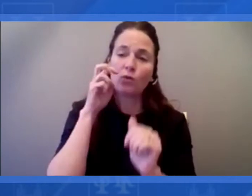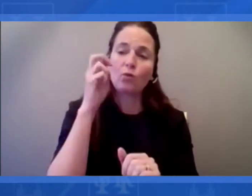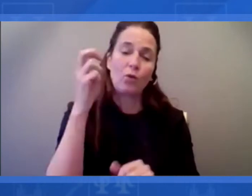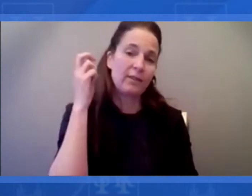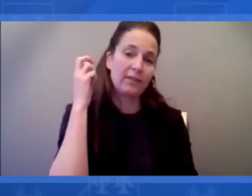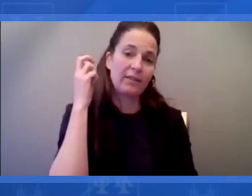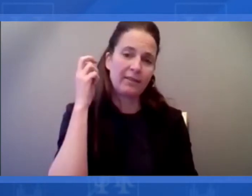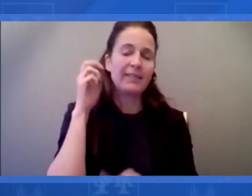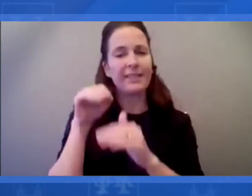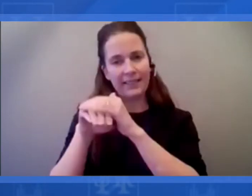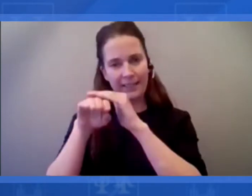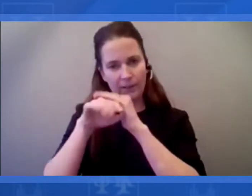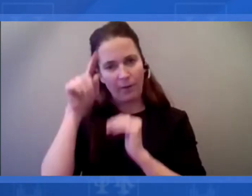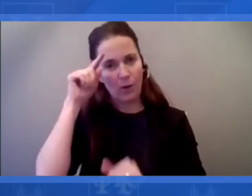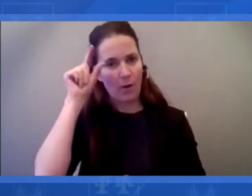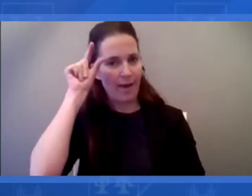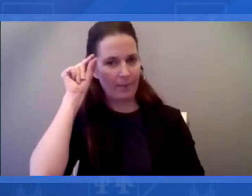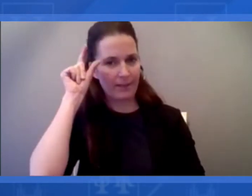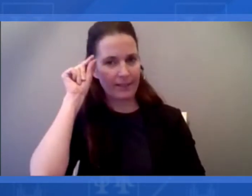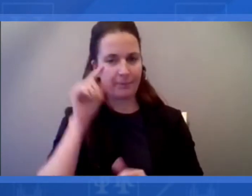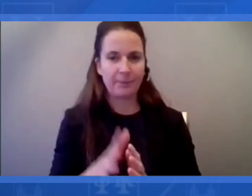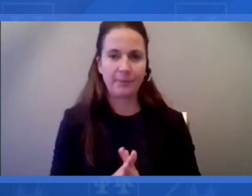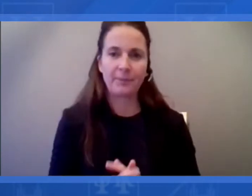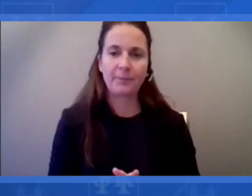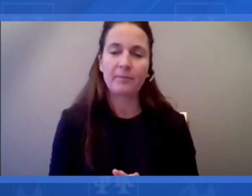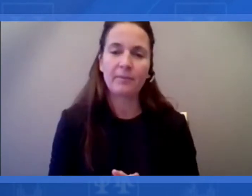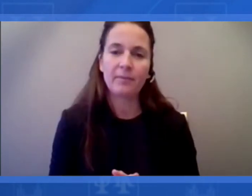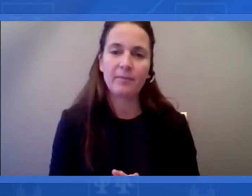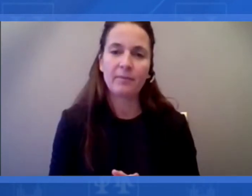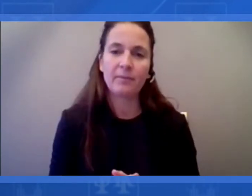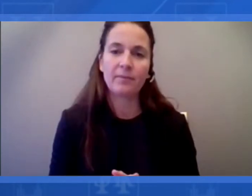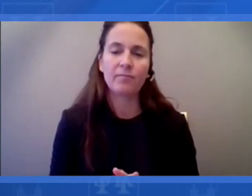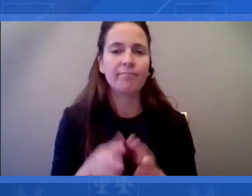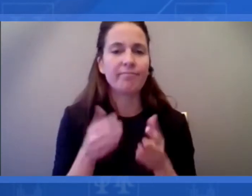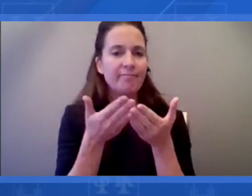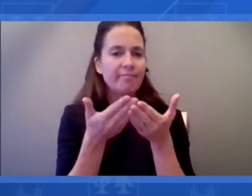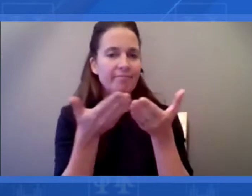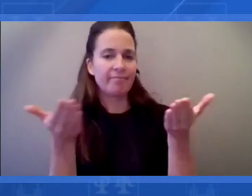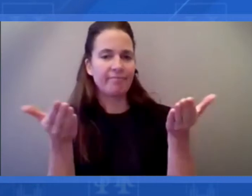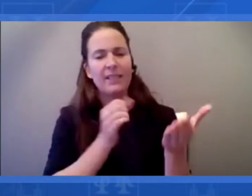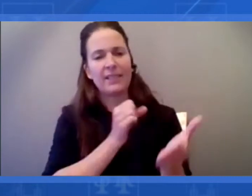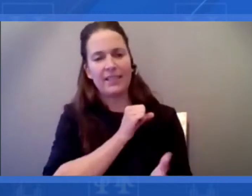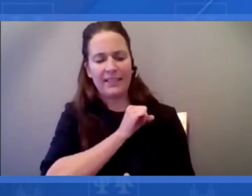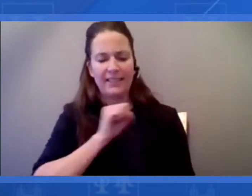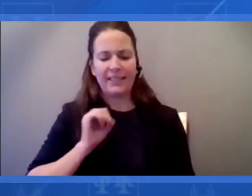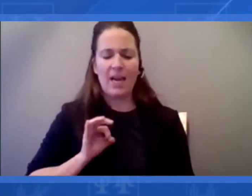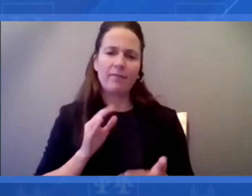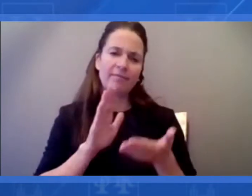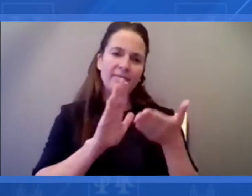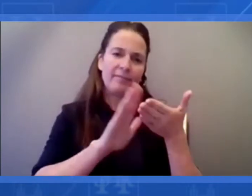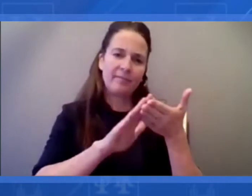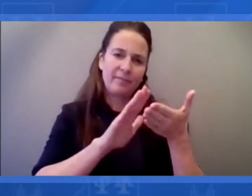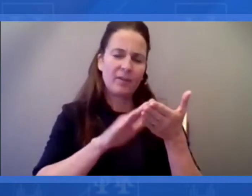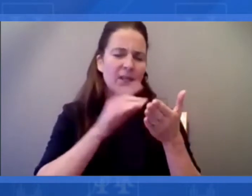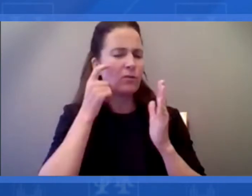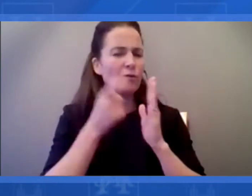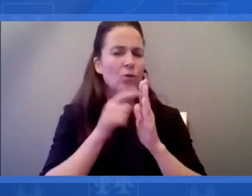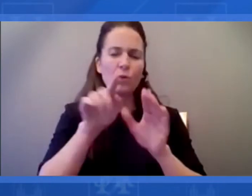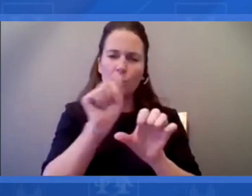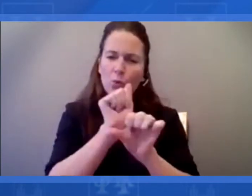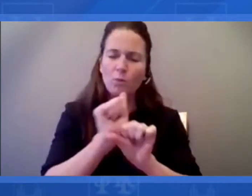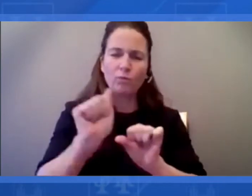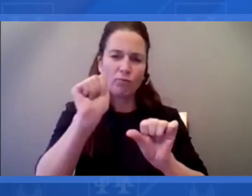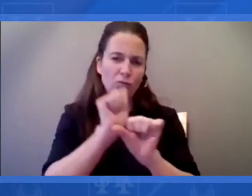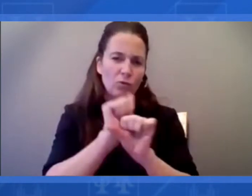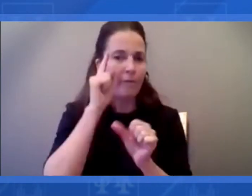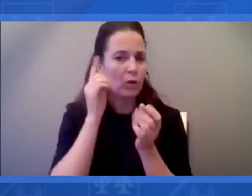time. I want to acknowledge the efforts of our staff for their dedication to the service, and